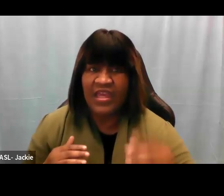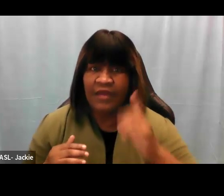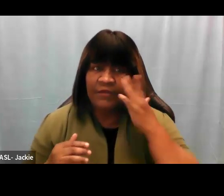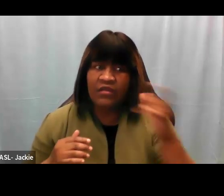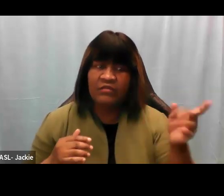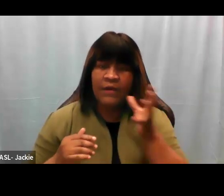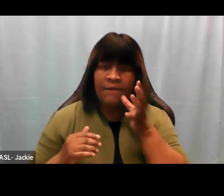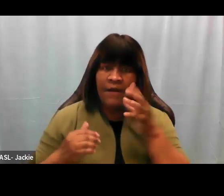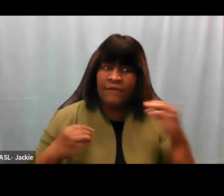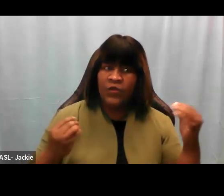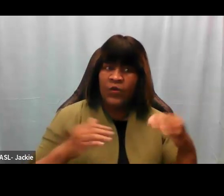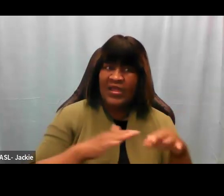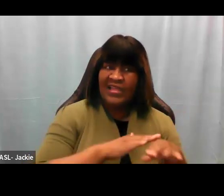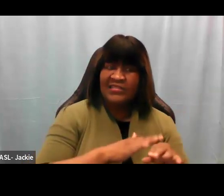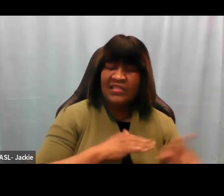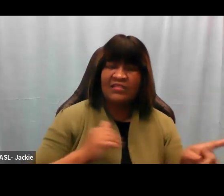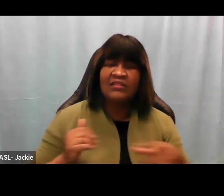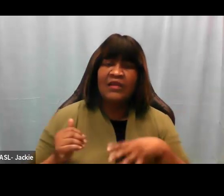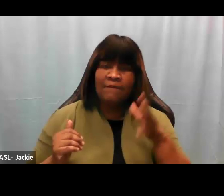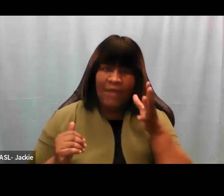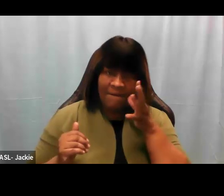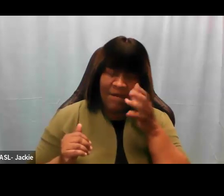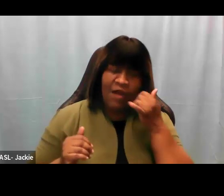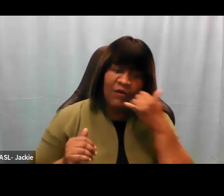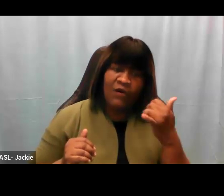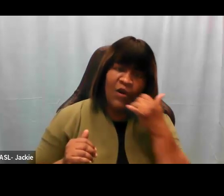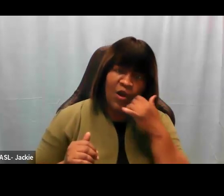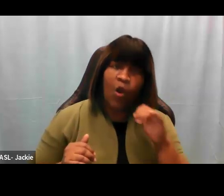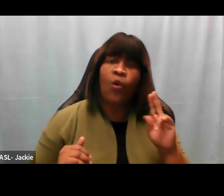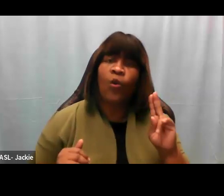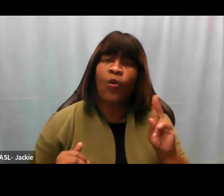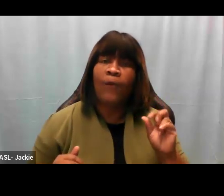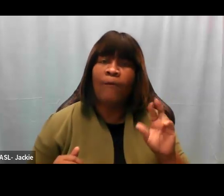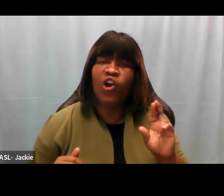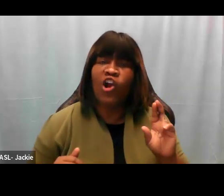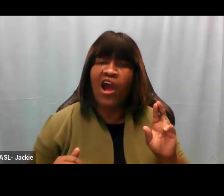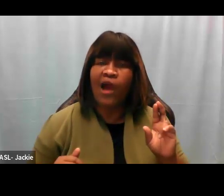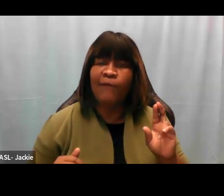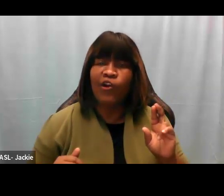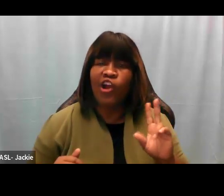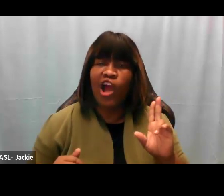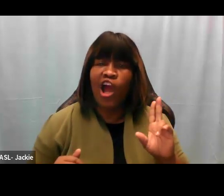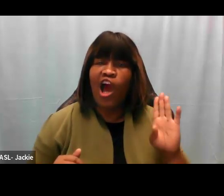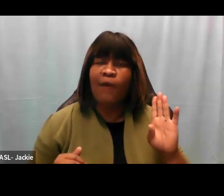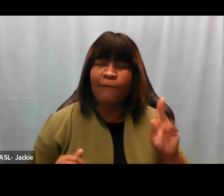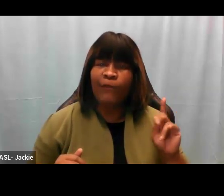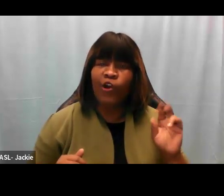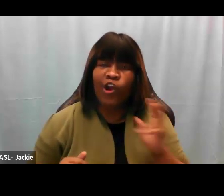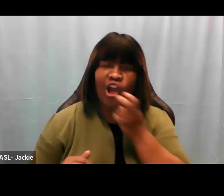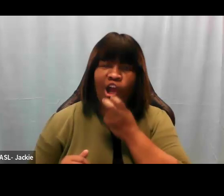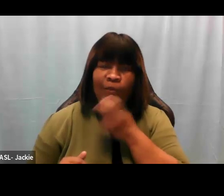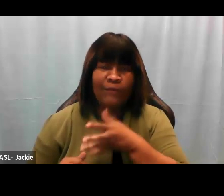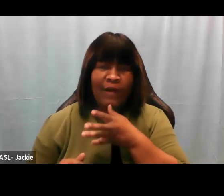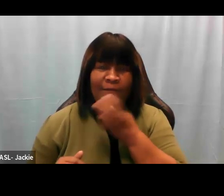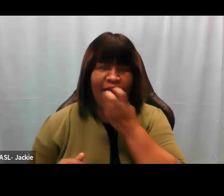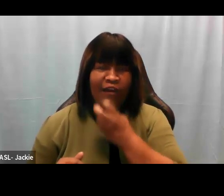my mom has no access to it, she calls Uber Uber because she doesn't even know what it is. She's never used it. She has no idea, but it